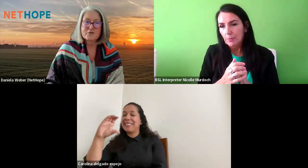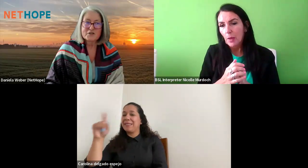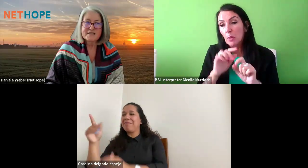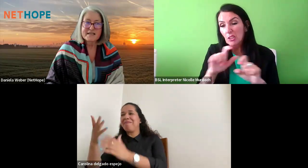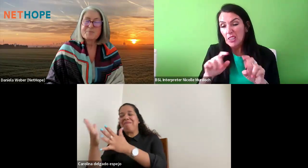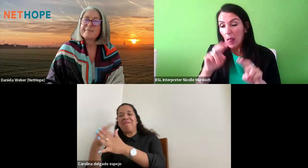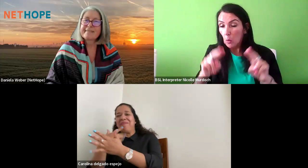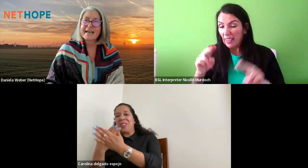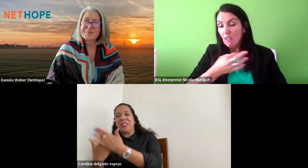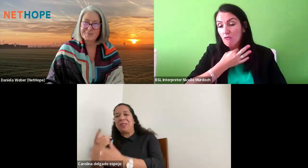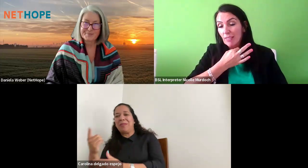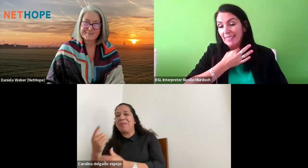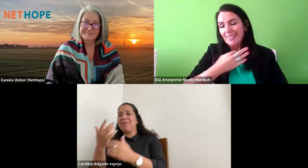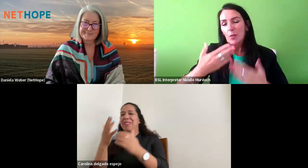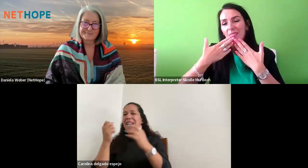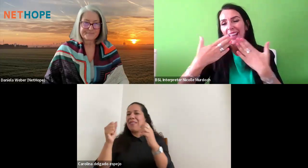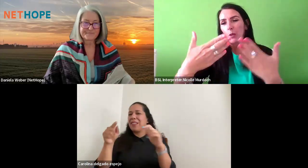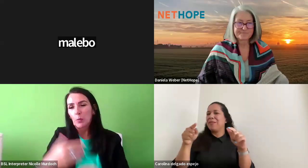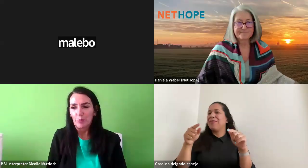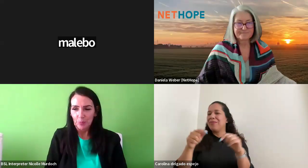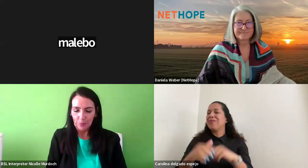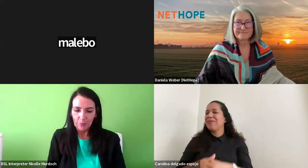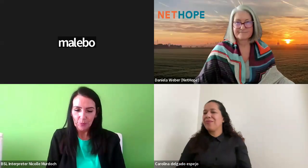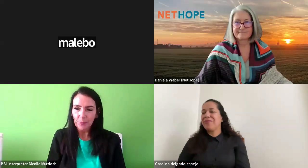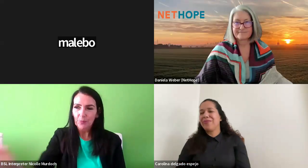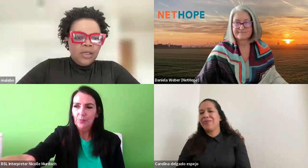technology with urgency. Thank you.